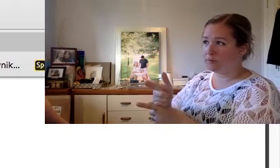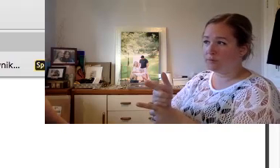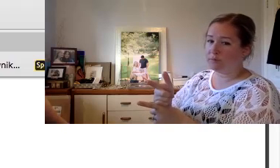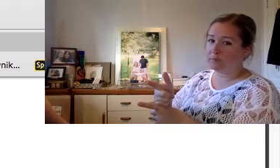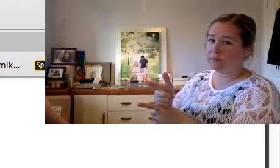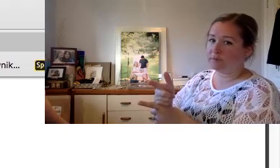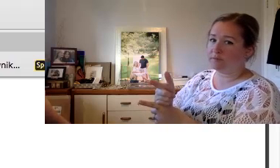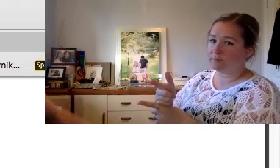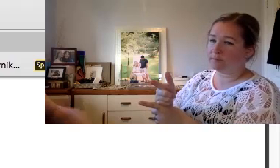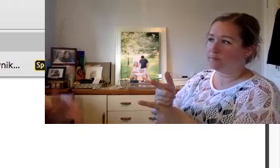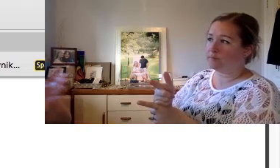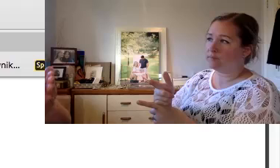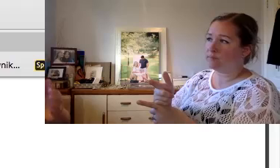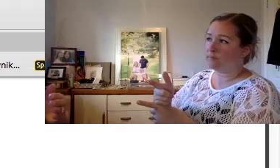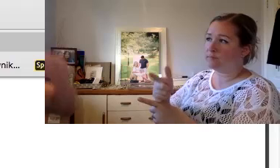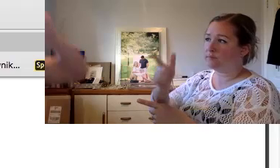Brother. Again,